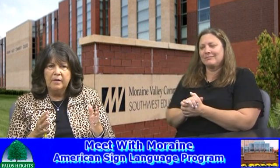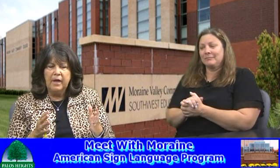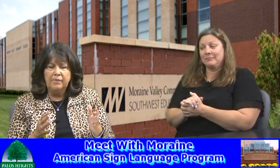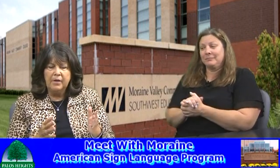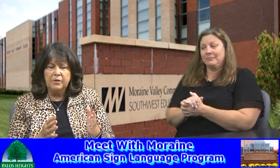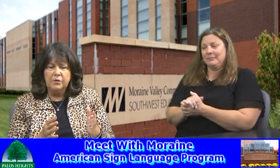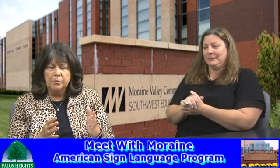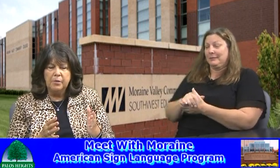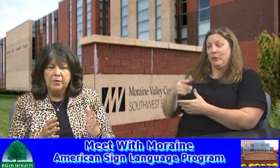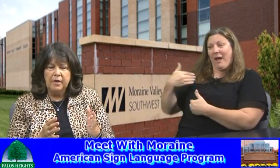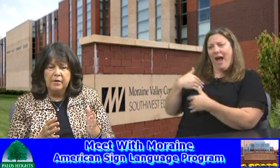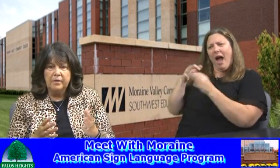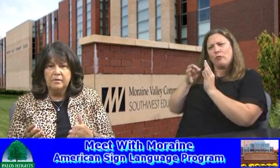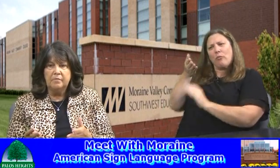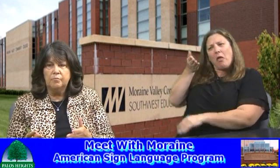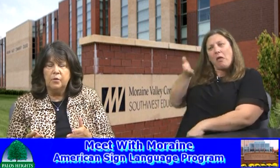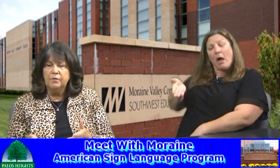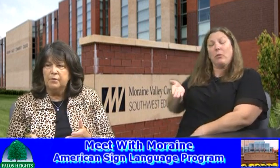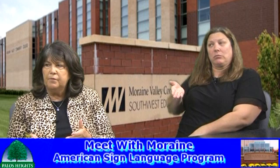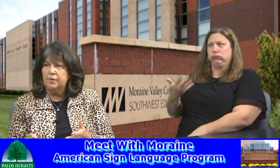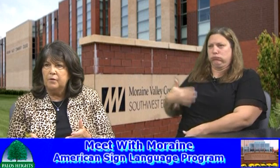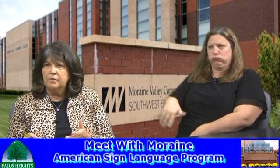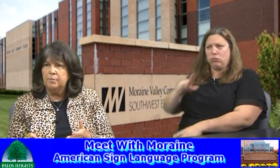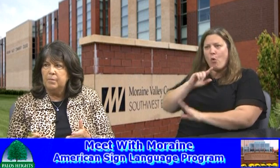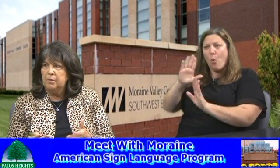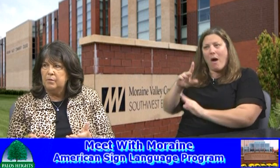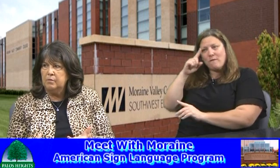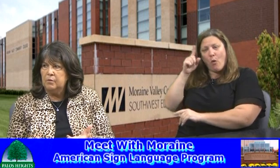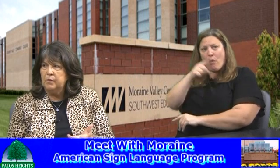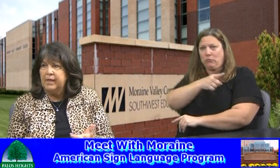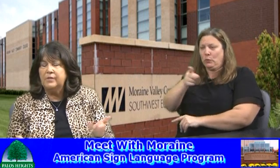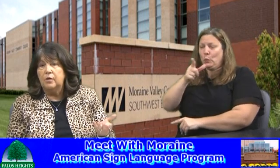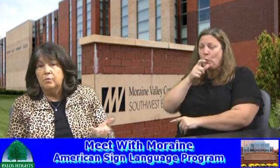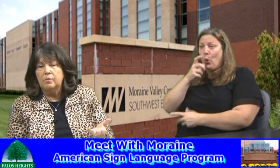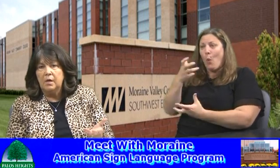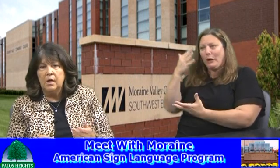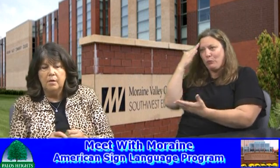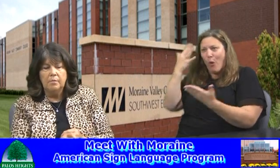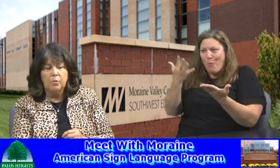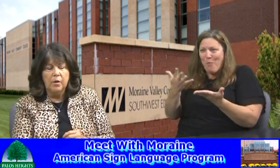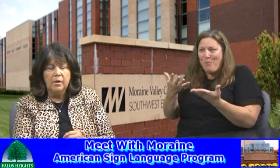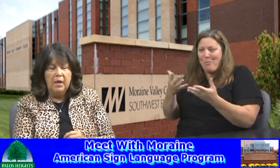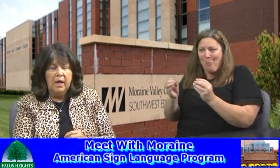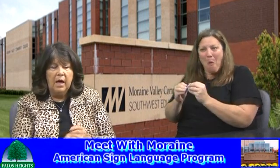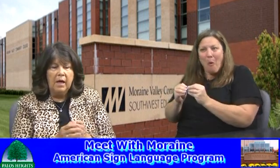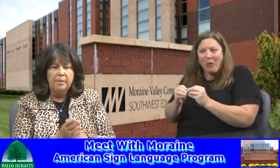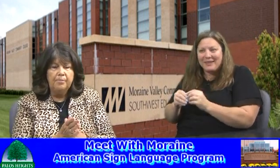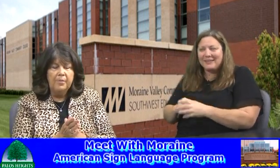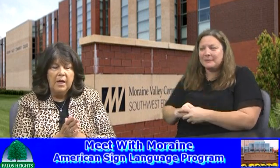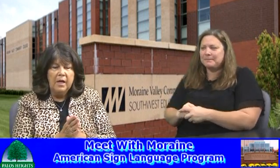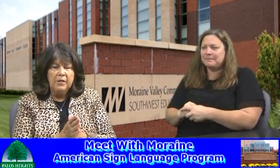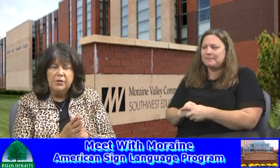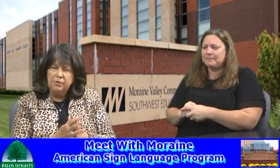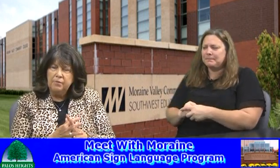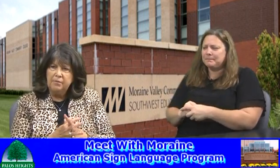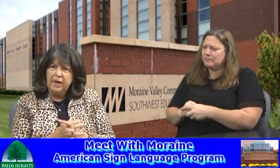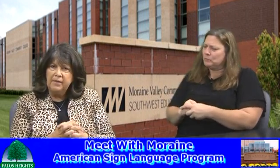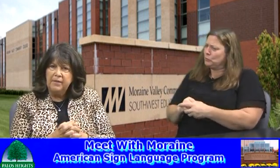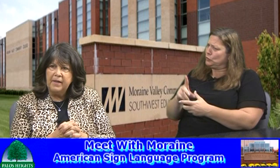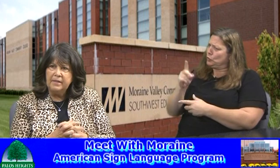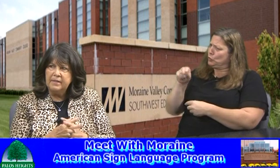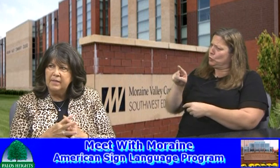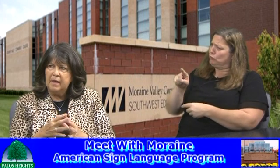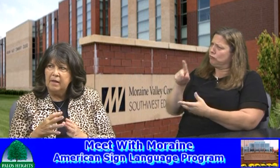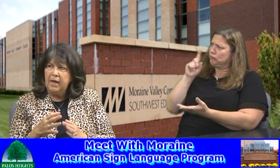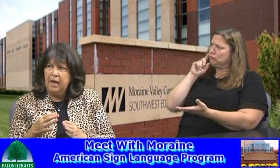that having an interpreter there is wonderful for those people who would like to know more. Do you find